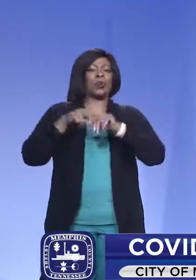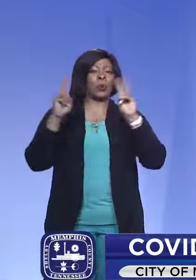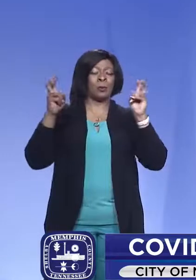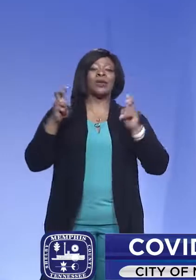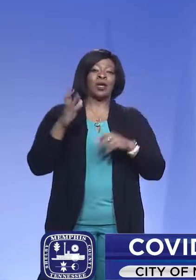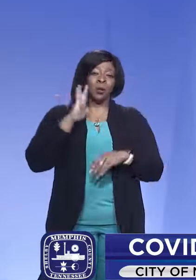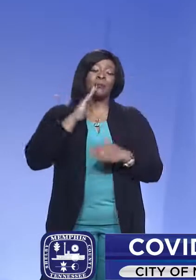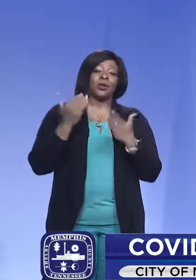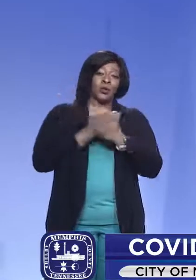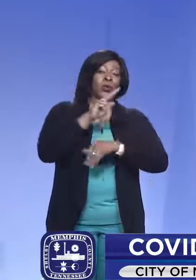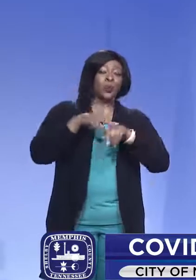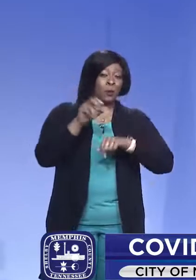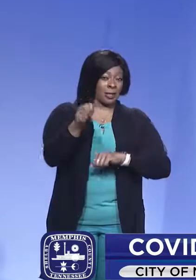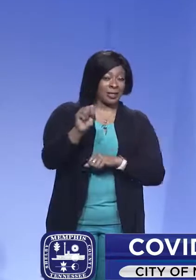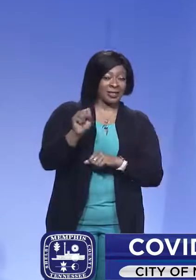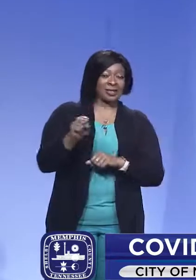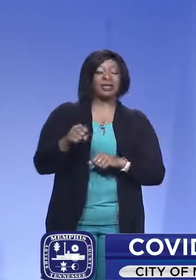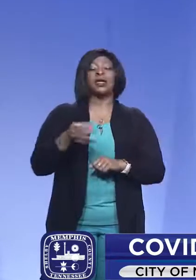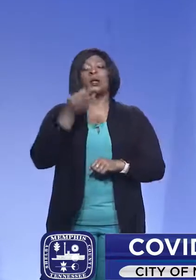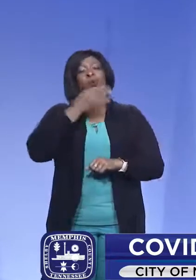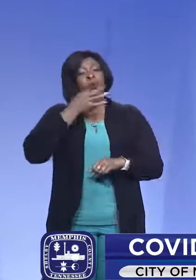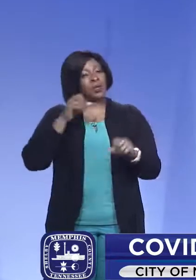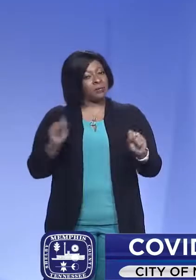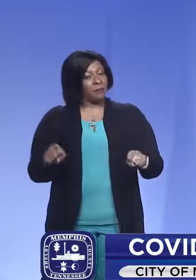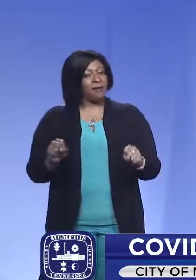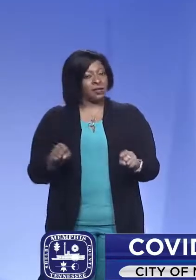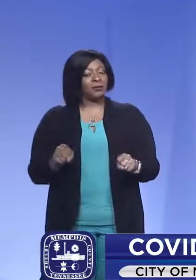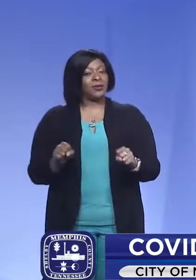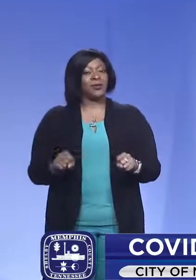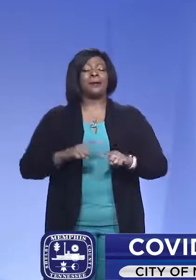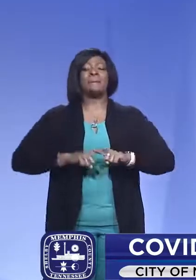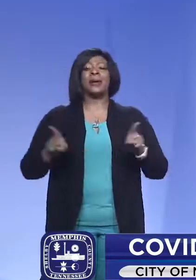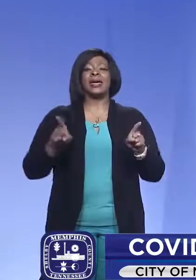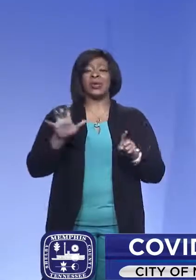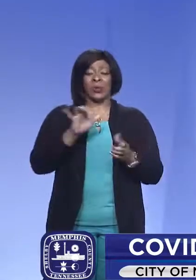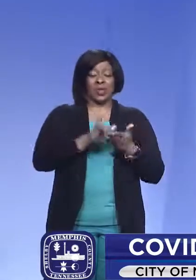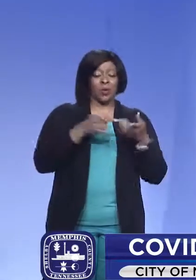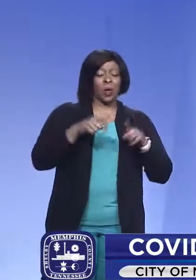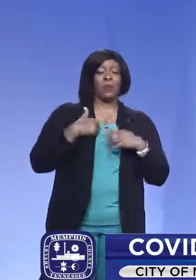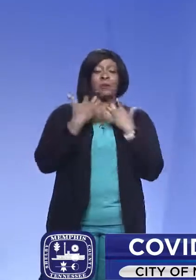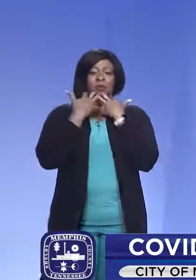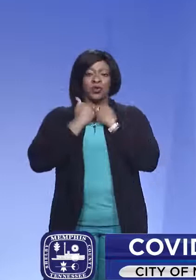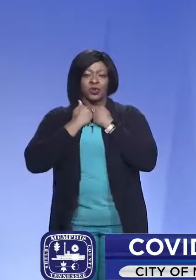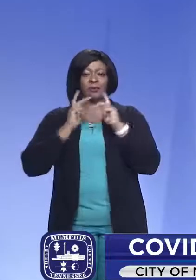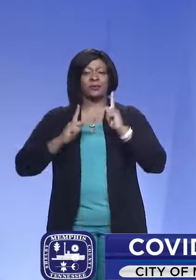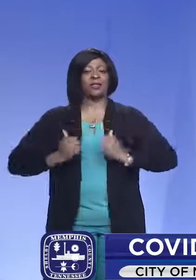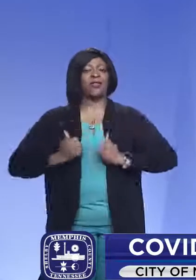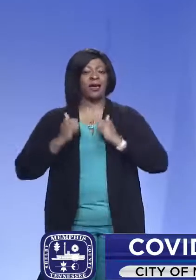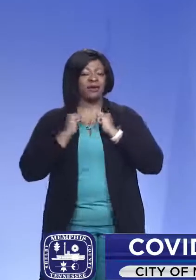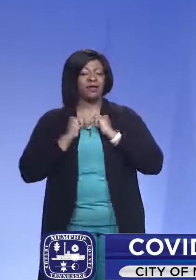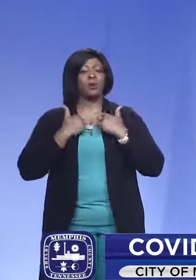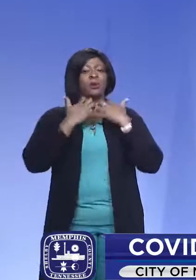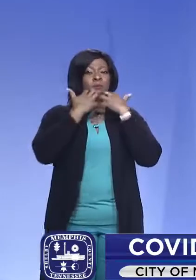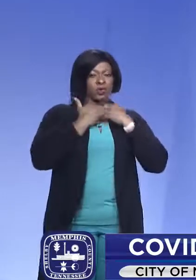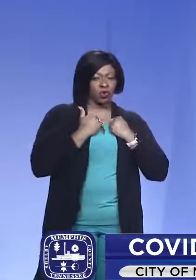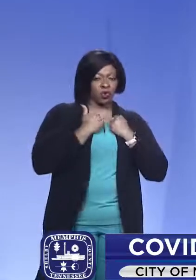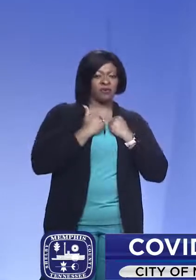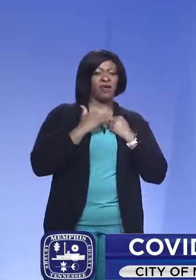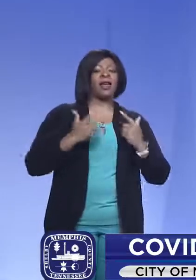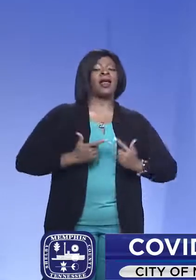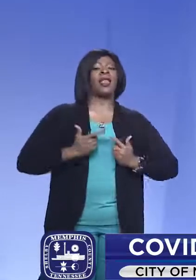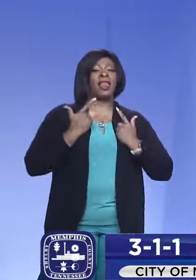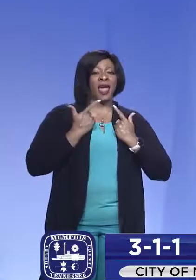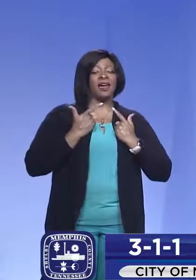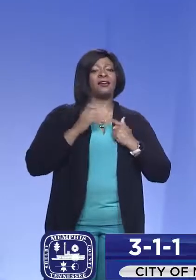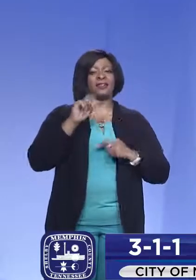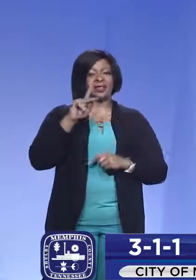be a new normal, as quickly as we possibly can, but doing so while we preserve lives and we preserve our